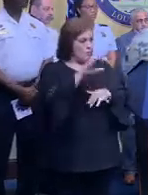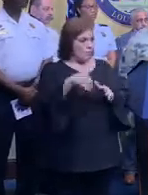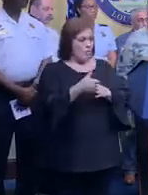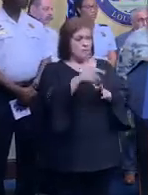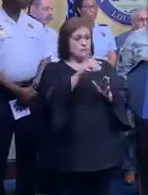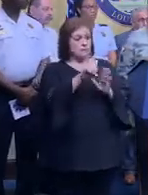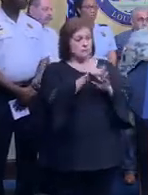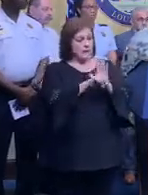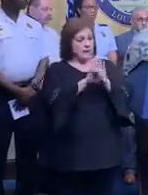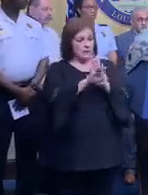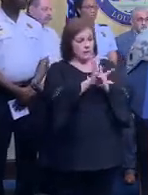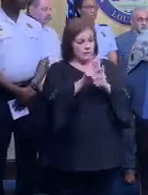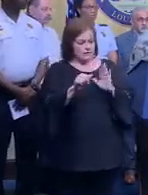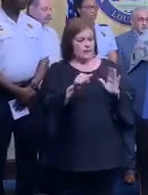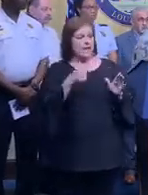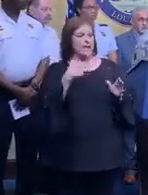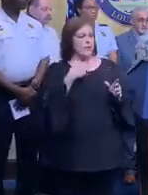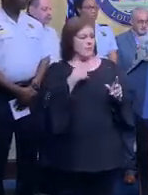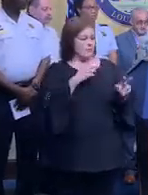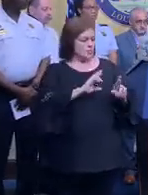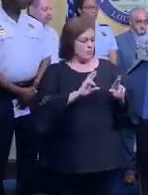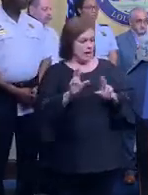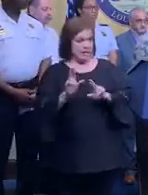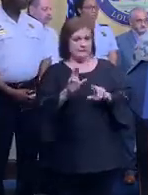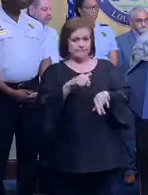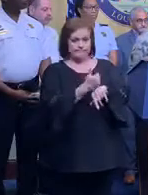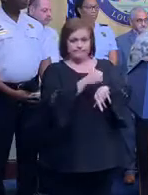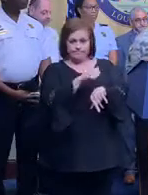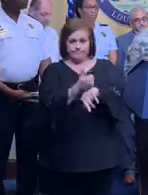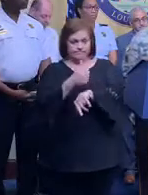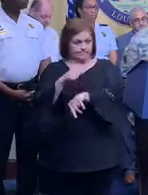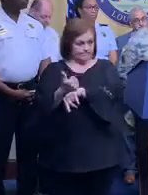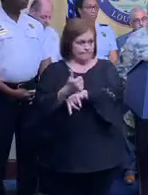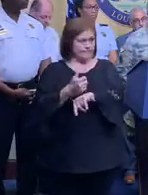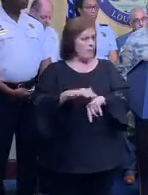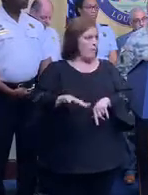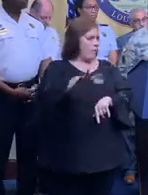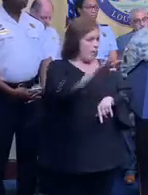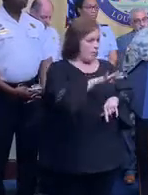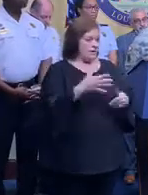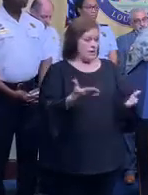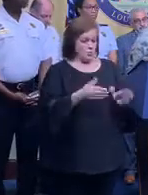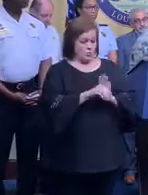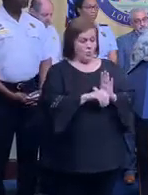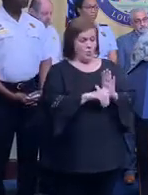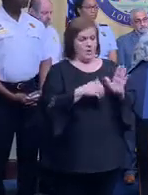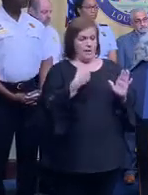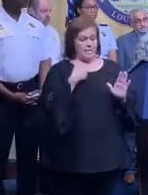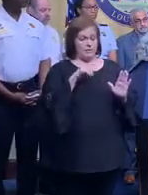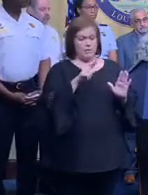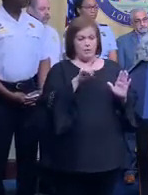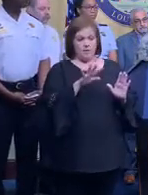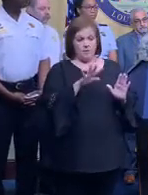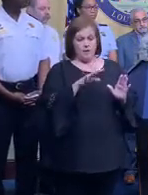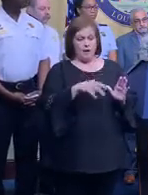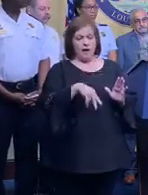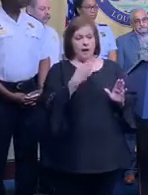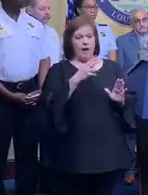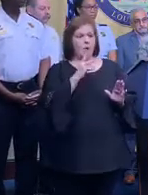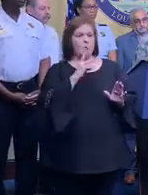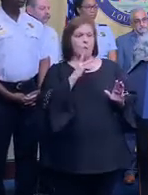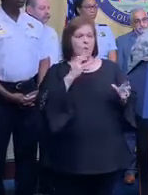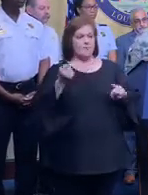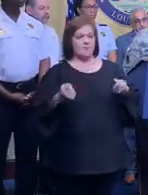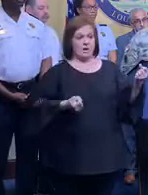started pre-staging, pre-position our assets statewide. Here in New Orleans, we have 24 high water vehicles